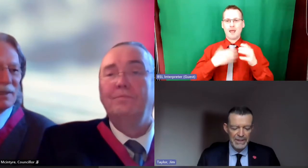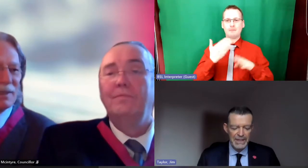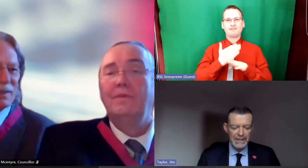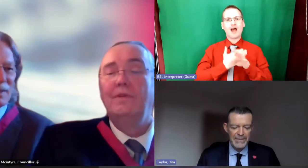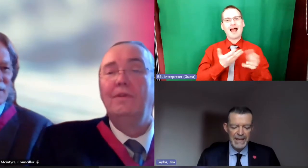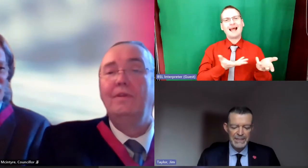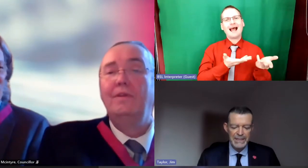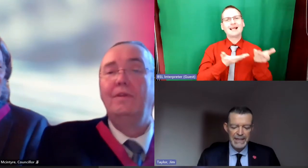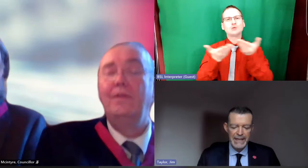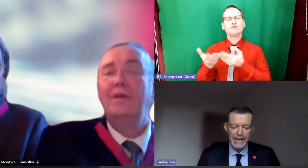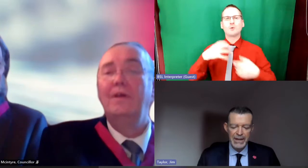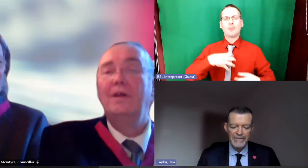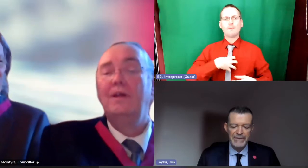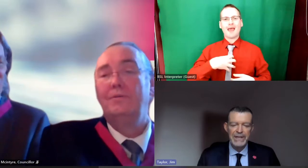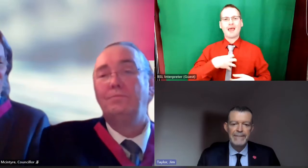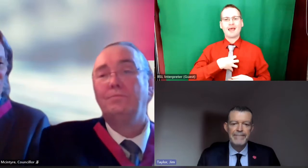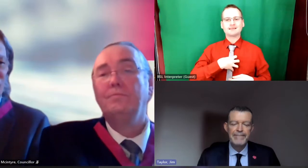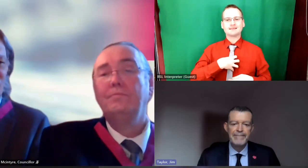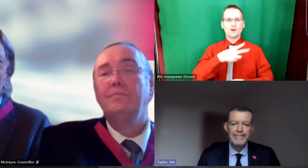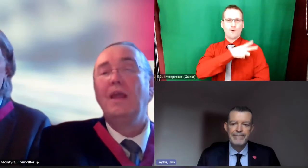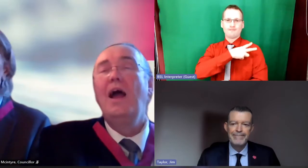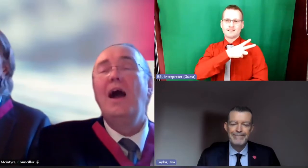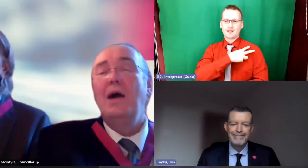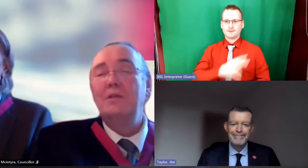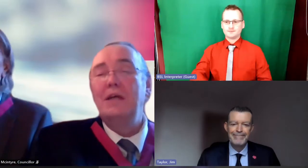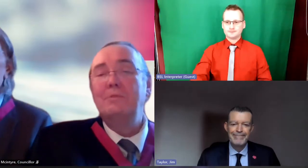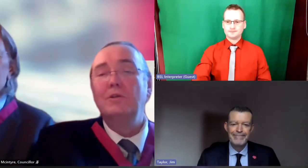to the mayor's officer.